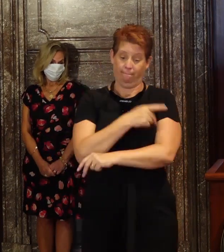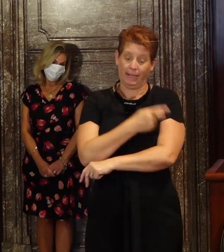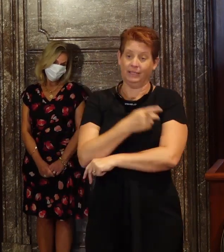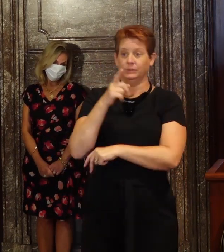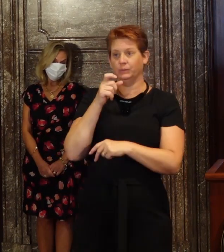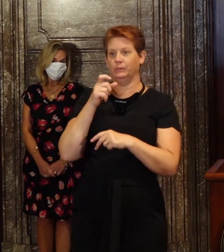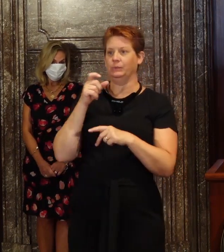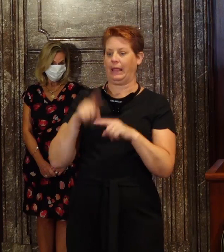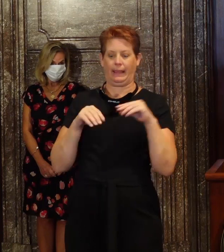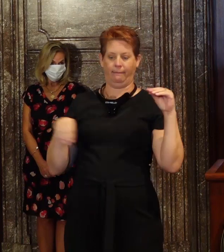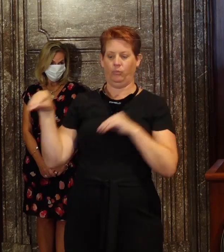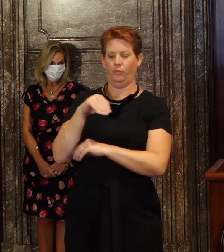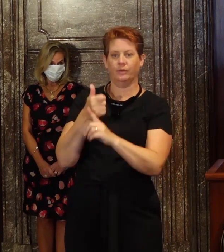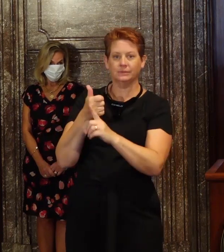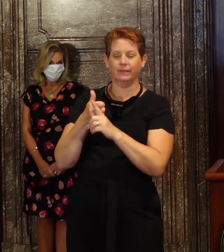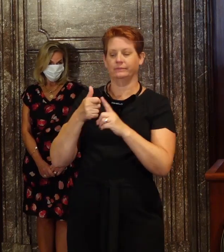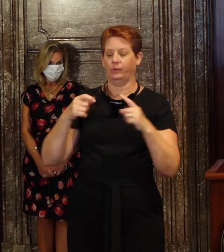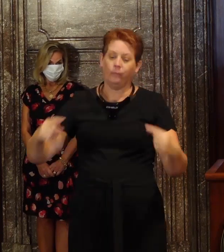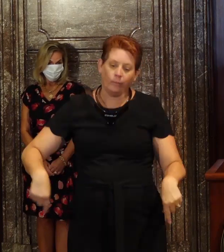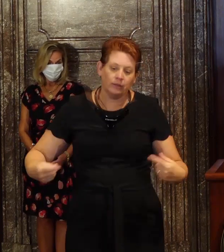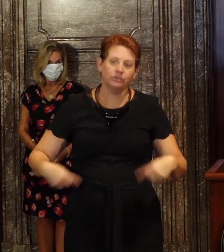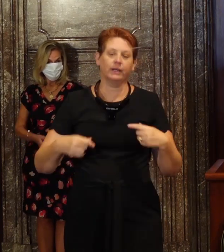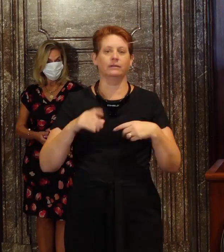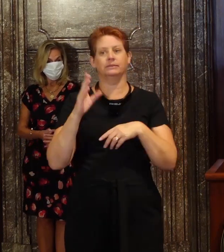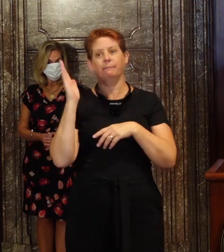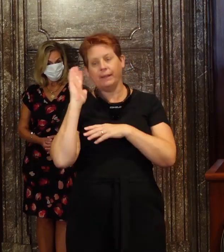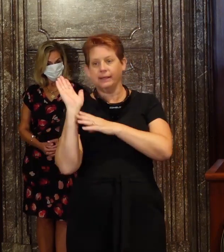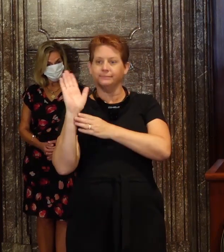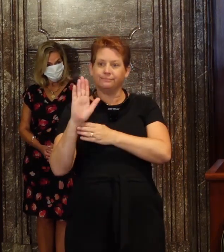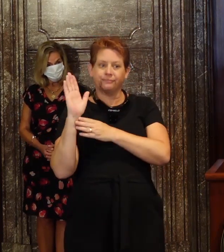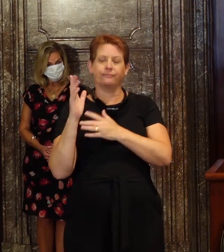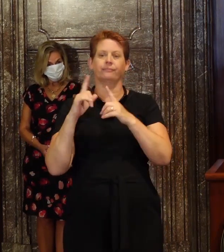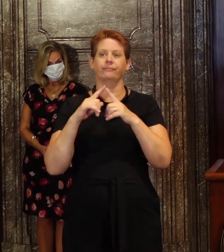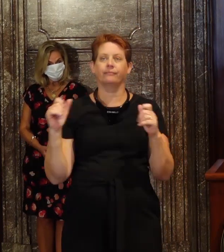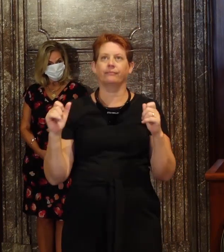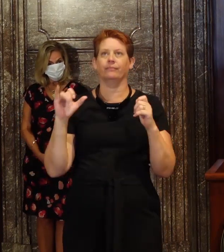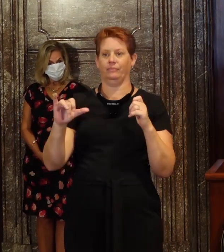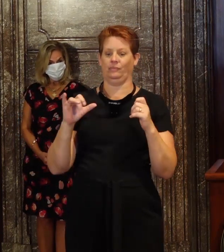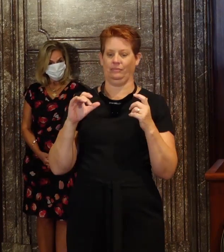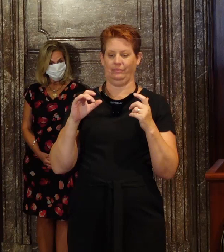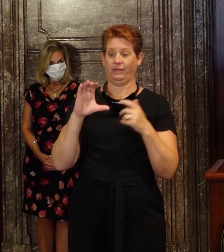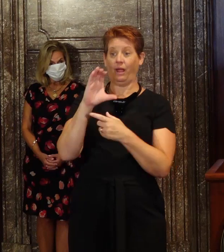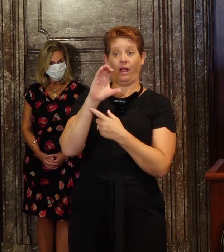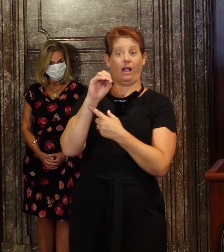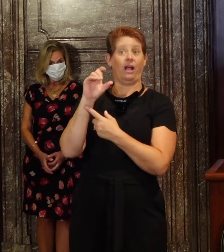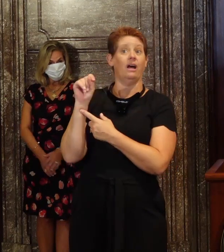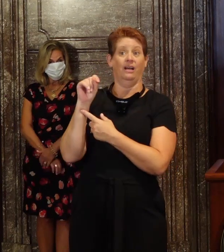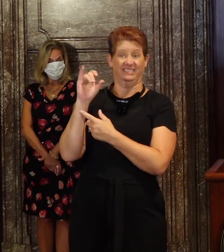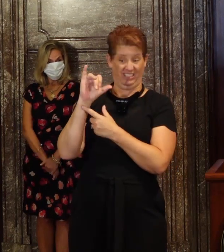reclining chairs for those patients who may be bedridden, and even mobile cots that can